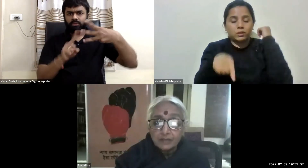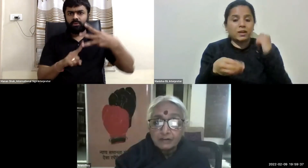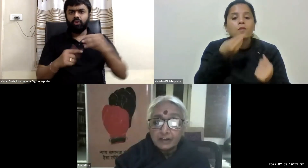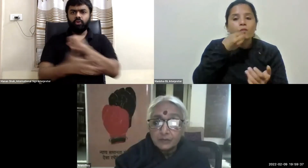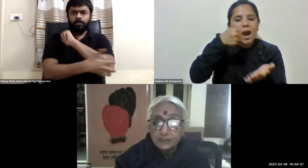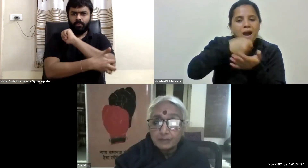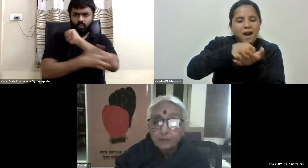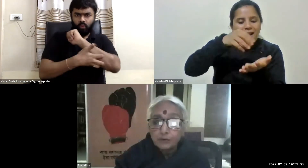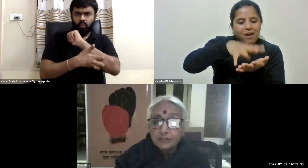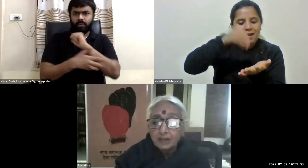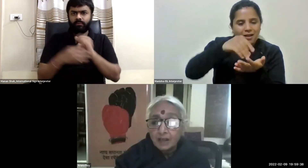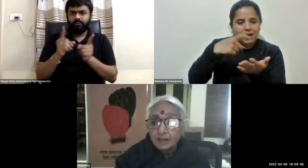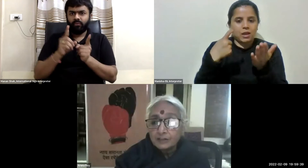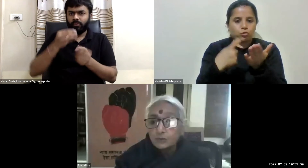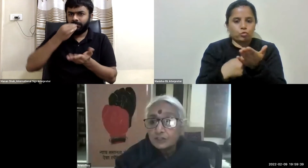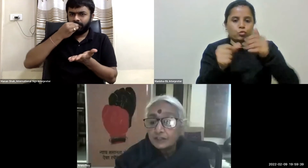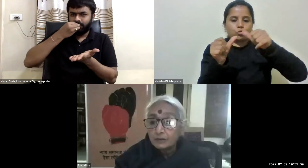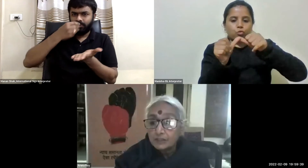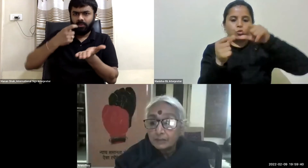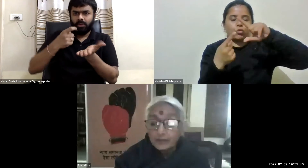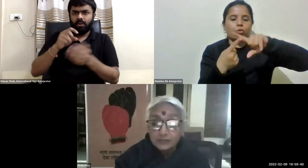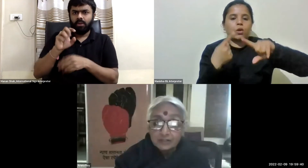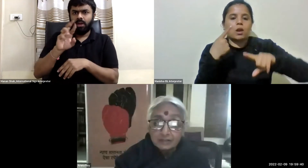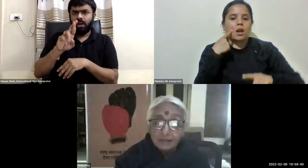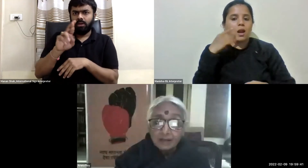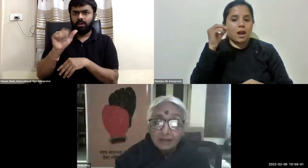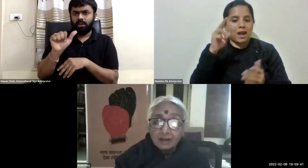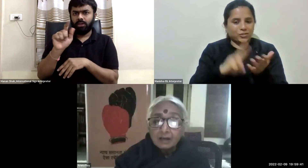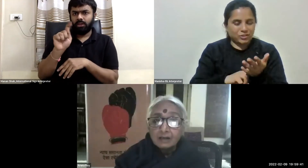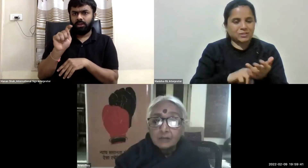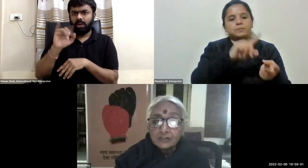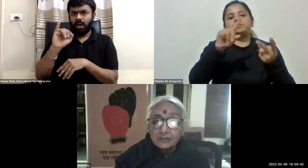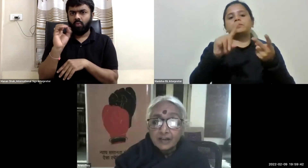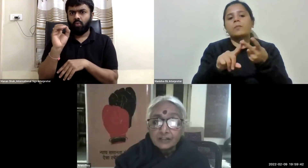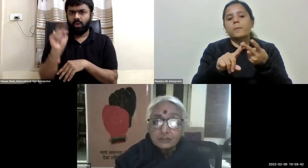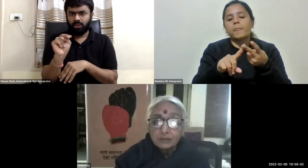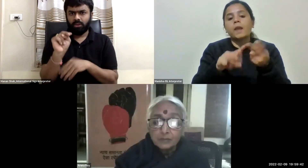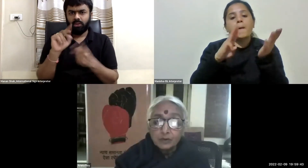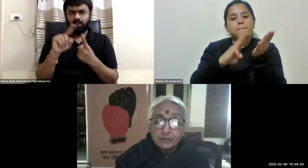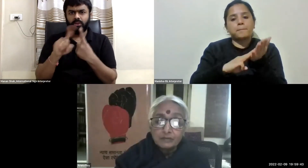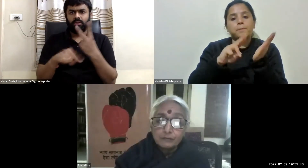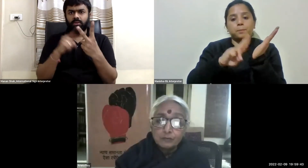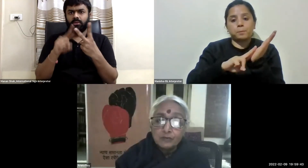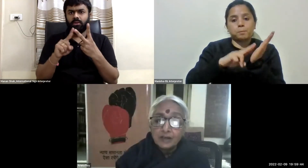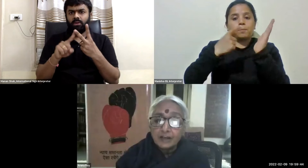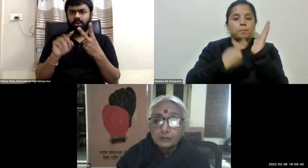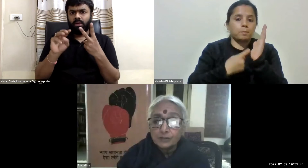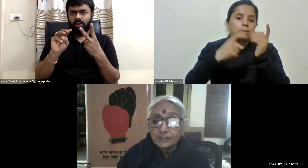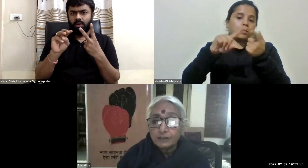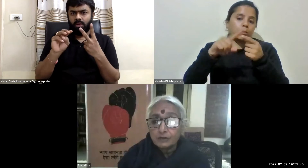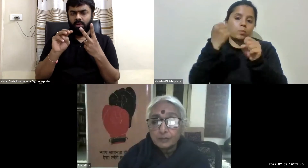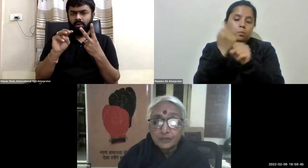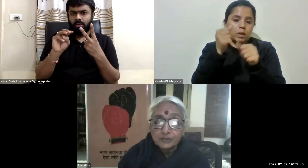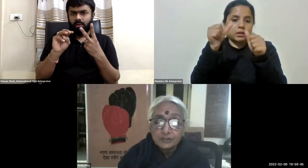food; Manrega, which is employment; and social security pensions. Amongst the right to employment, food, and